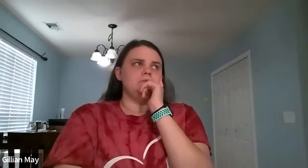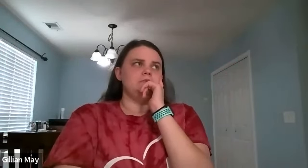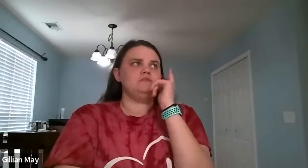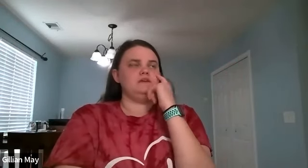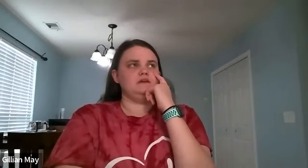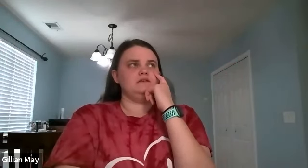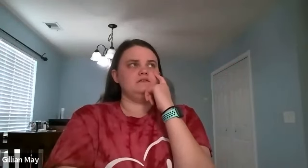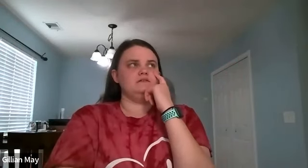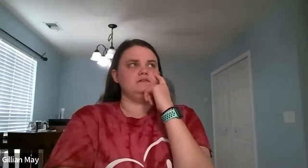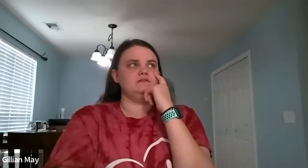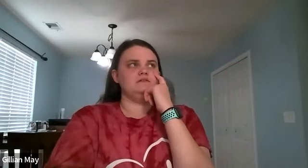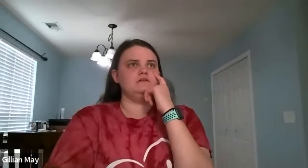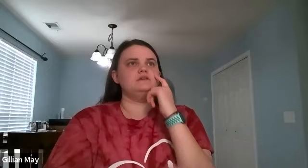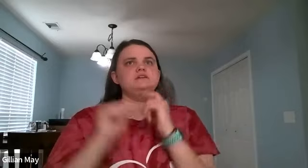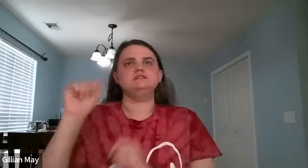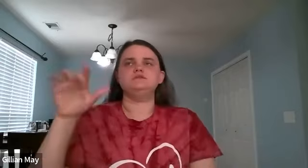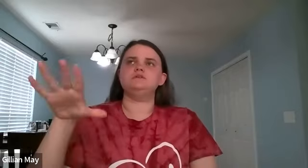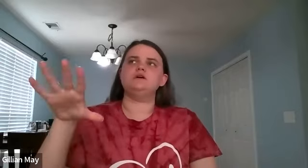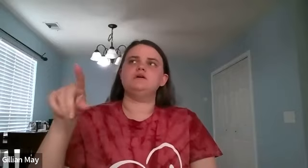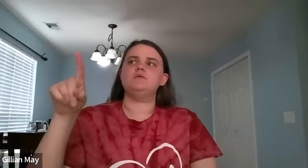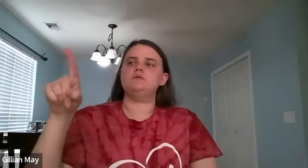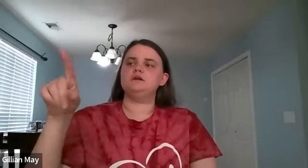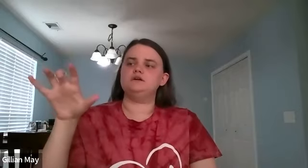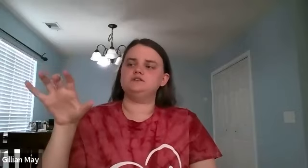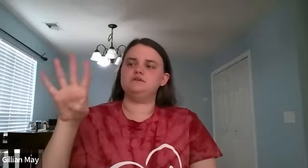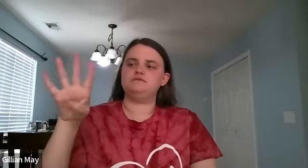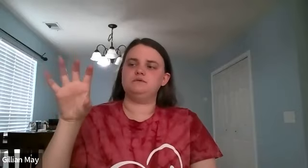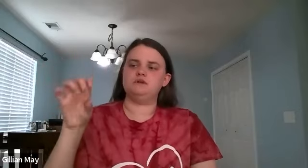I'm thinking, because if you would go 140,